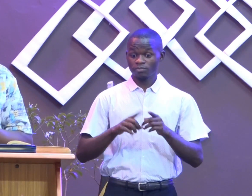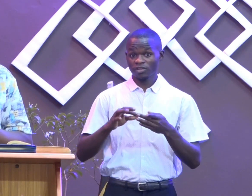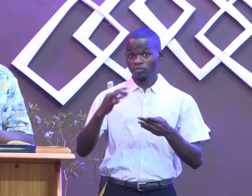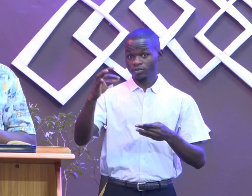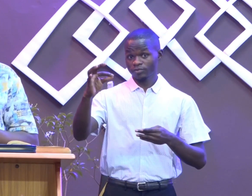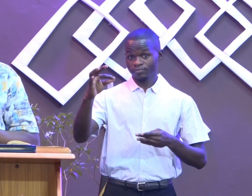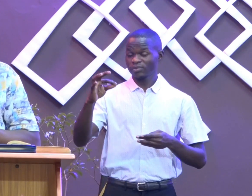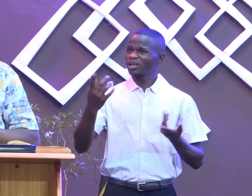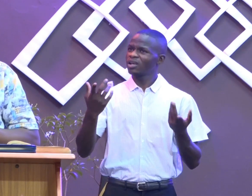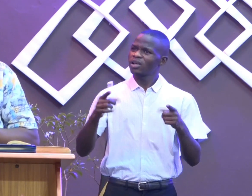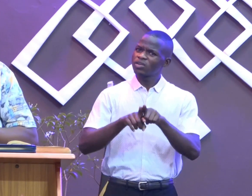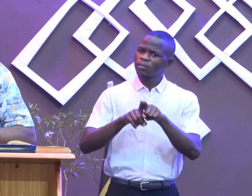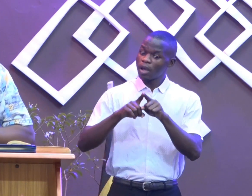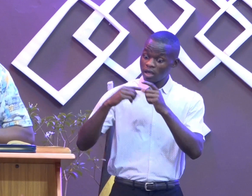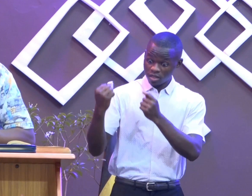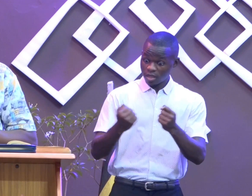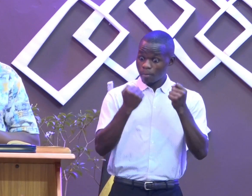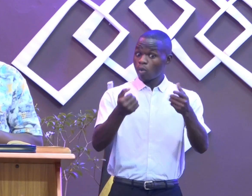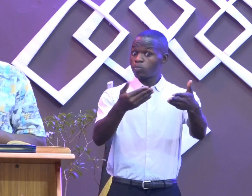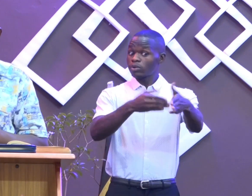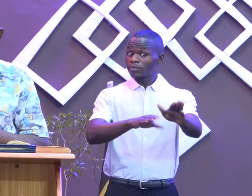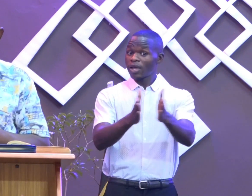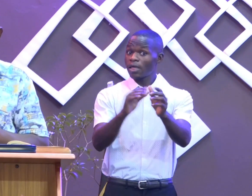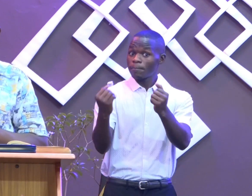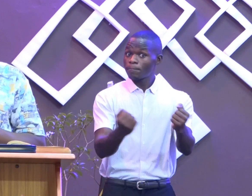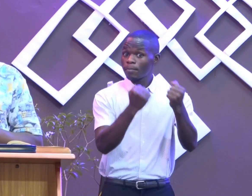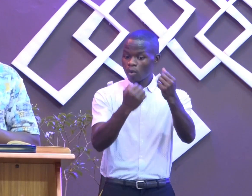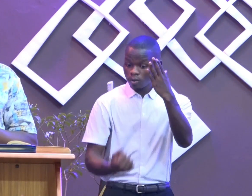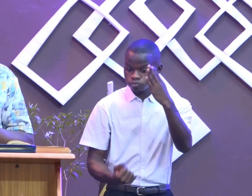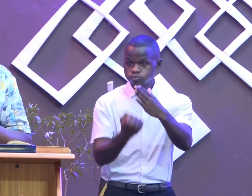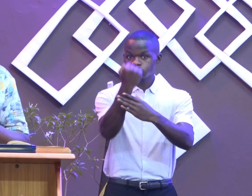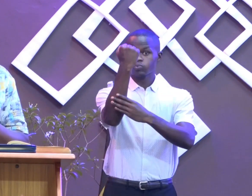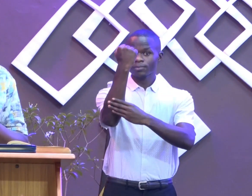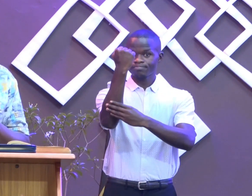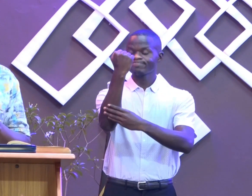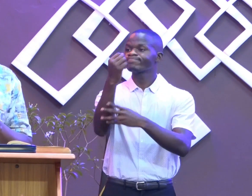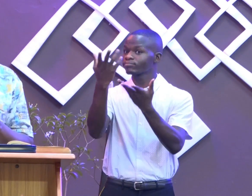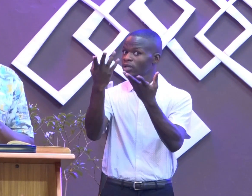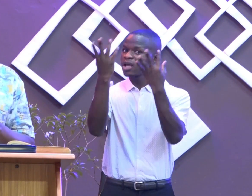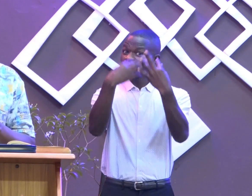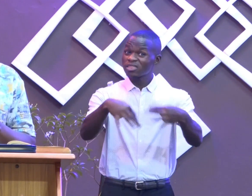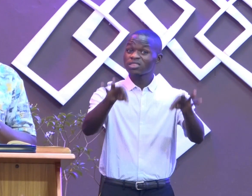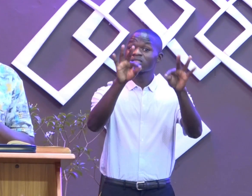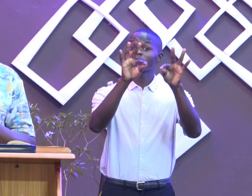of a person. The power of death and the power of resurrection.